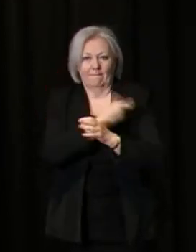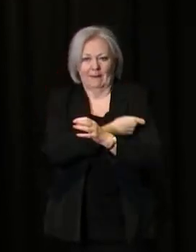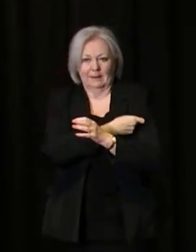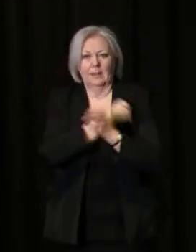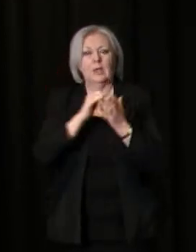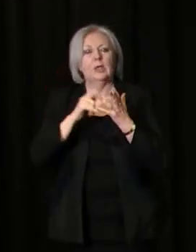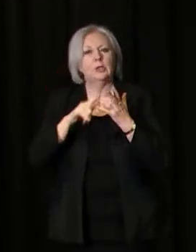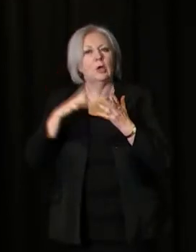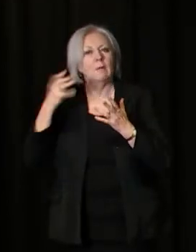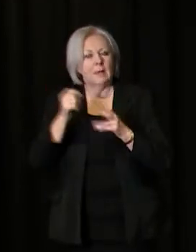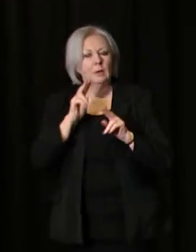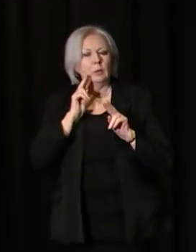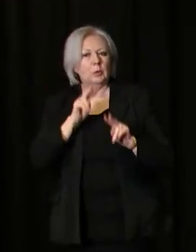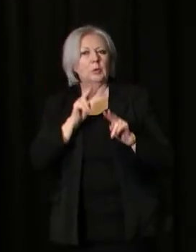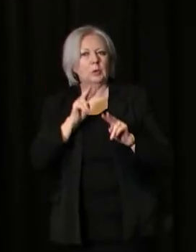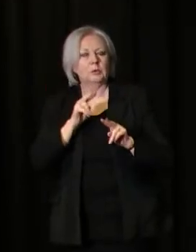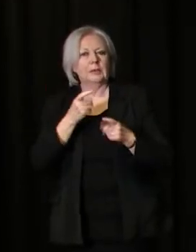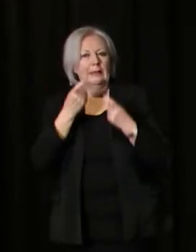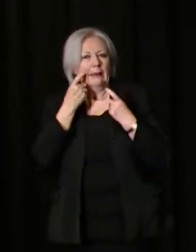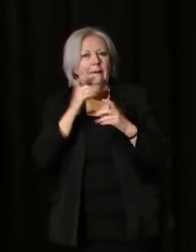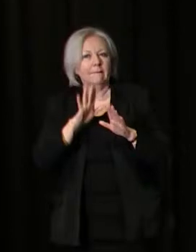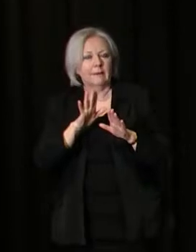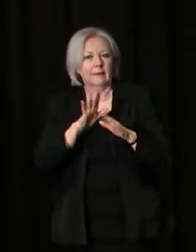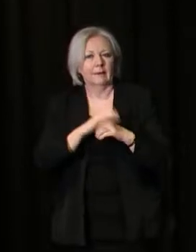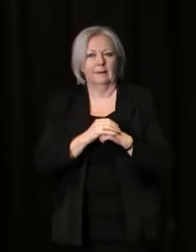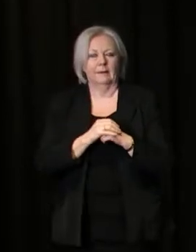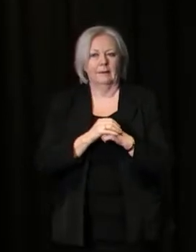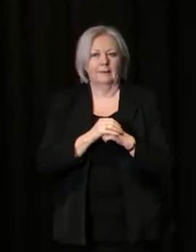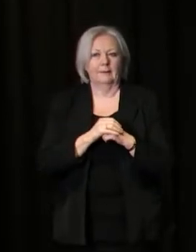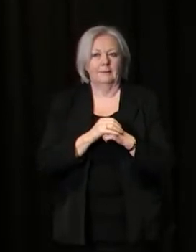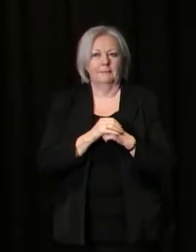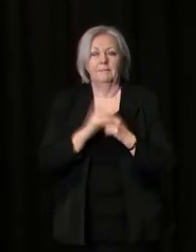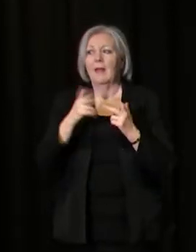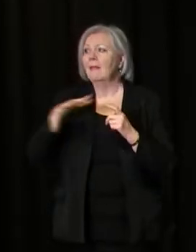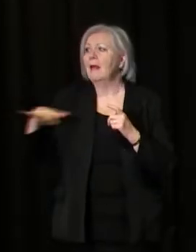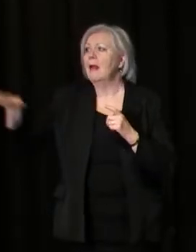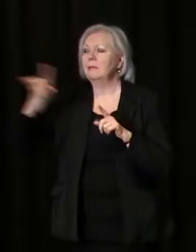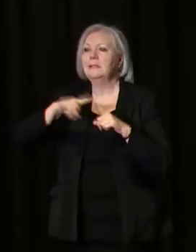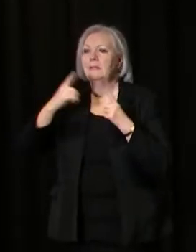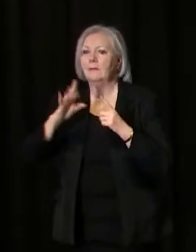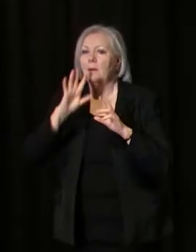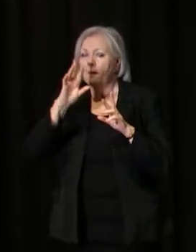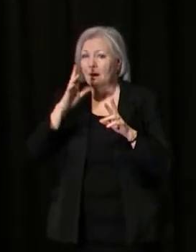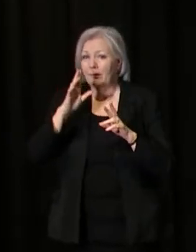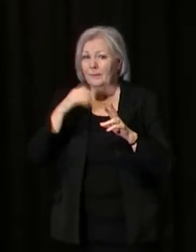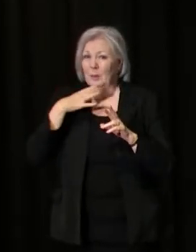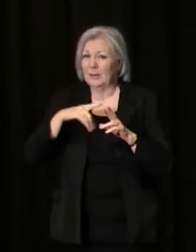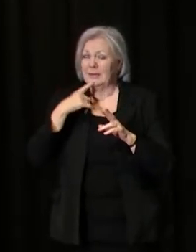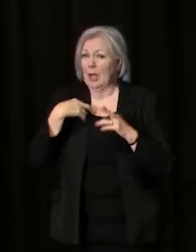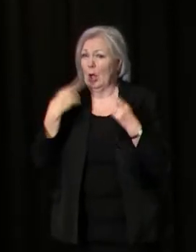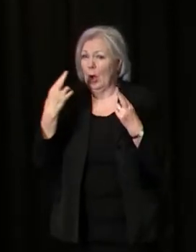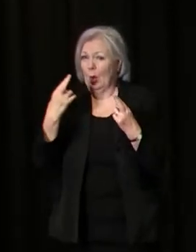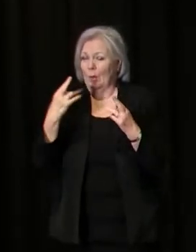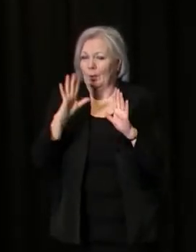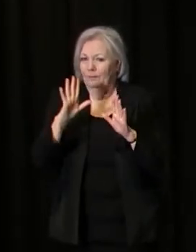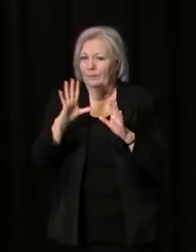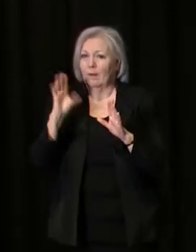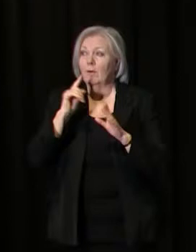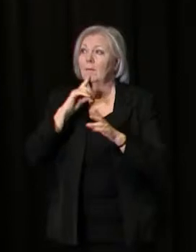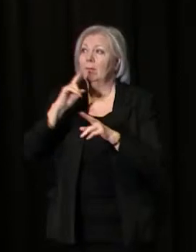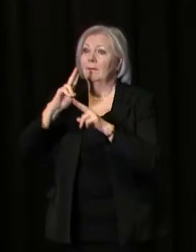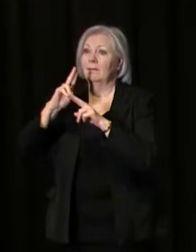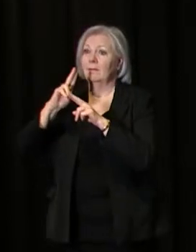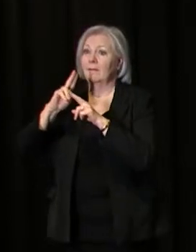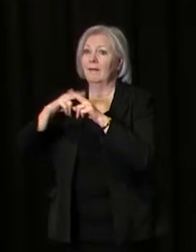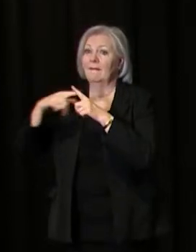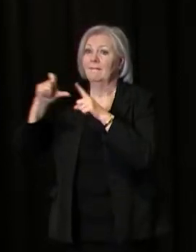continue to be a range of measures that are not necessary in other settings. Let's hope that we get a couple of things from the Commonwealth Government